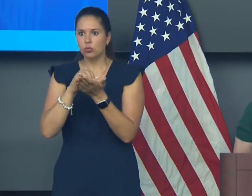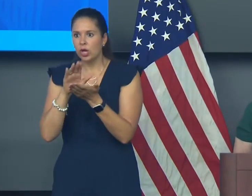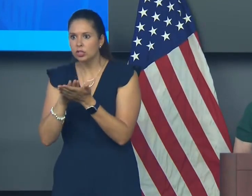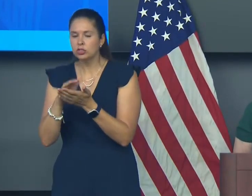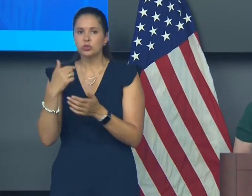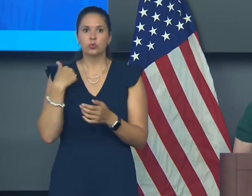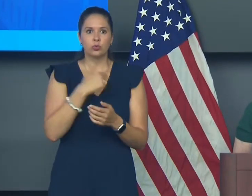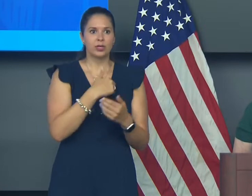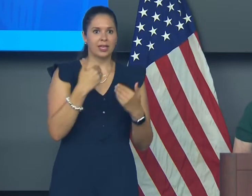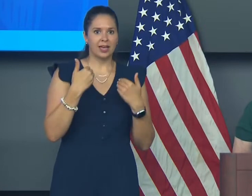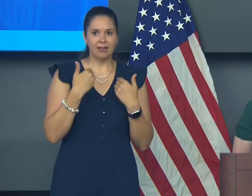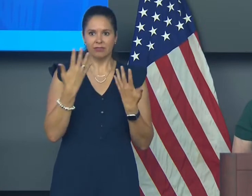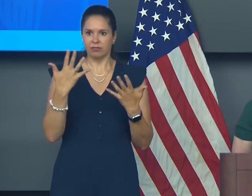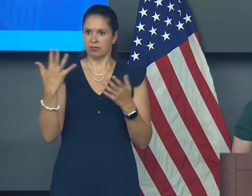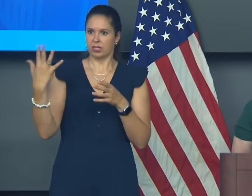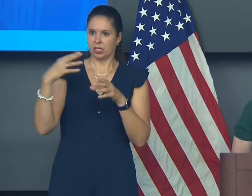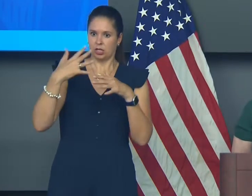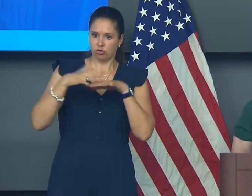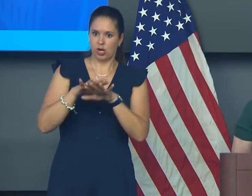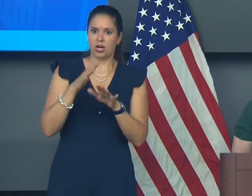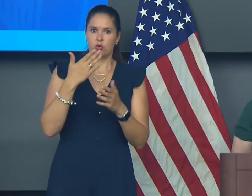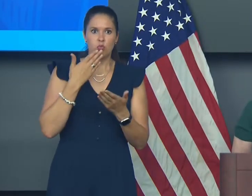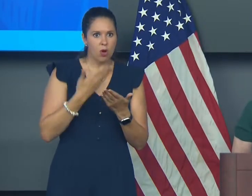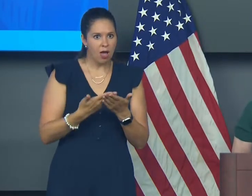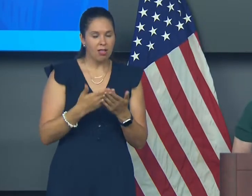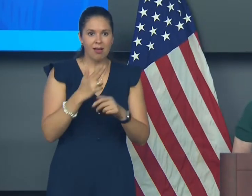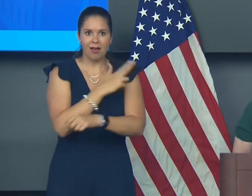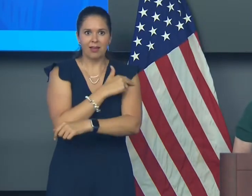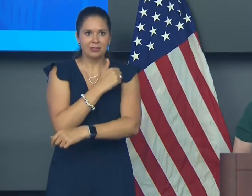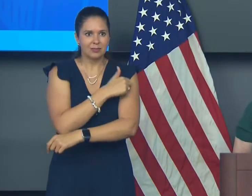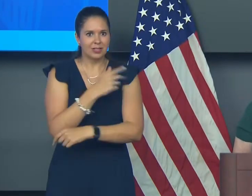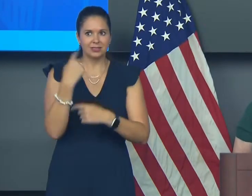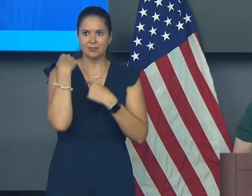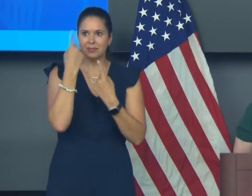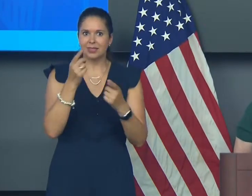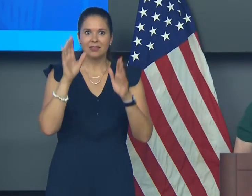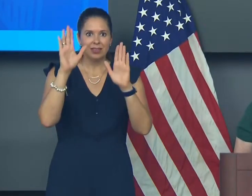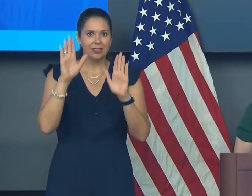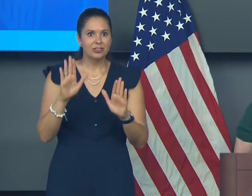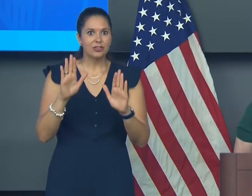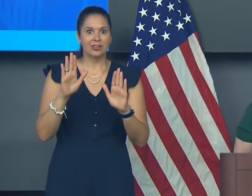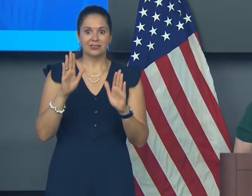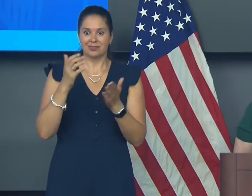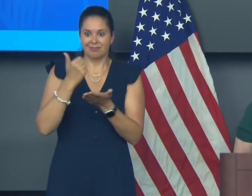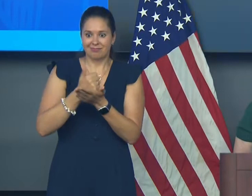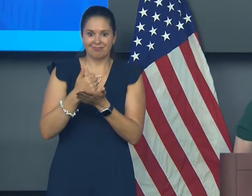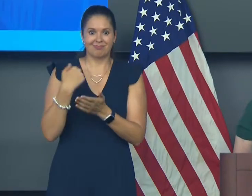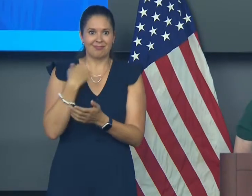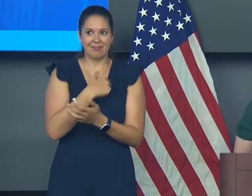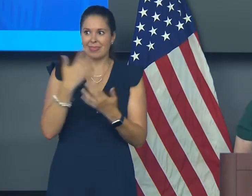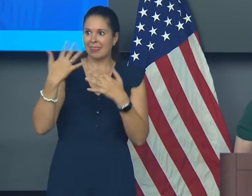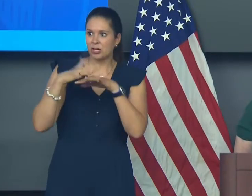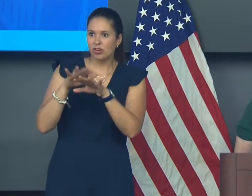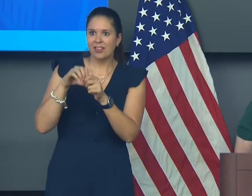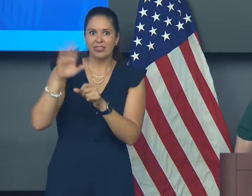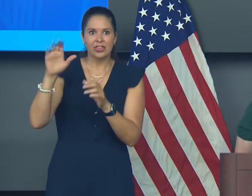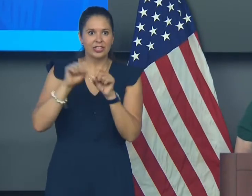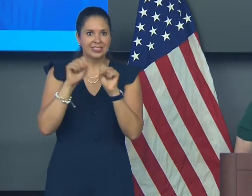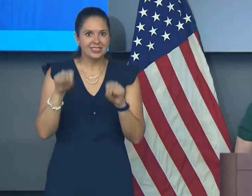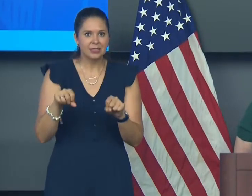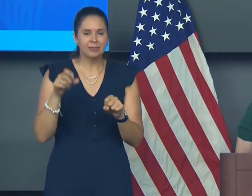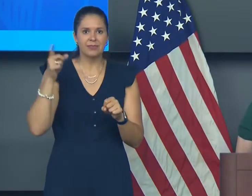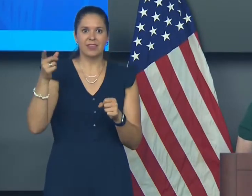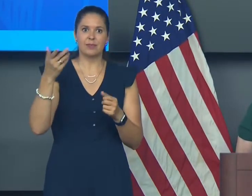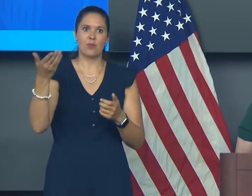that. We have integrated very well. The hospital has been fantastic in helping to get us integrated into their system. They've been very